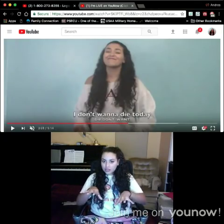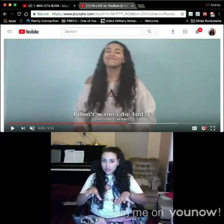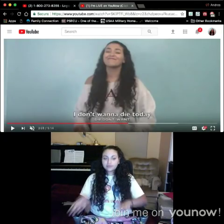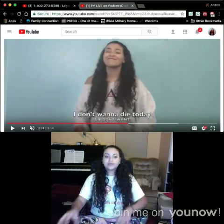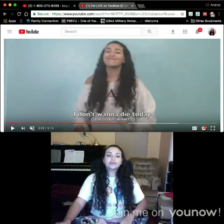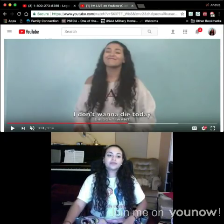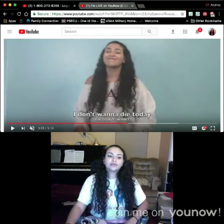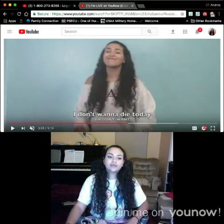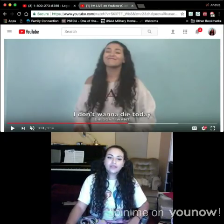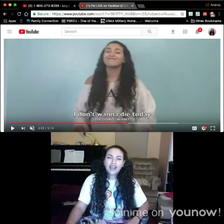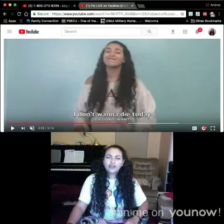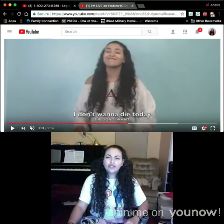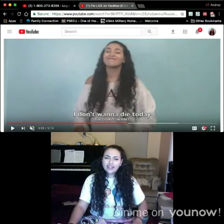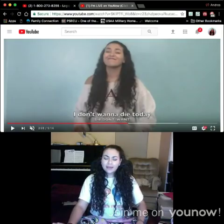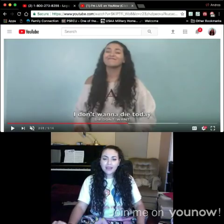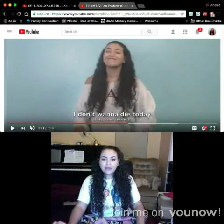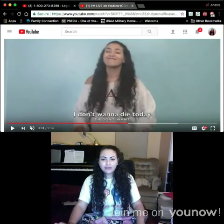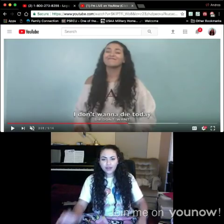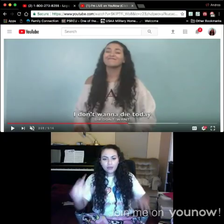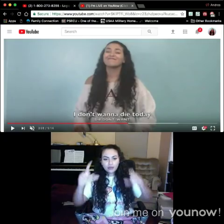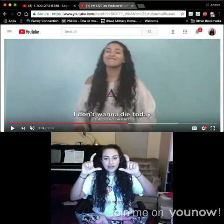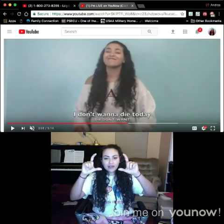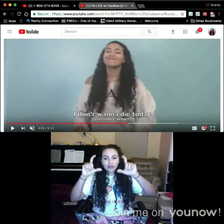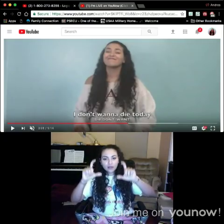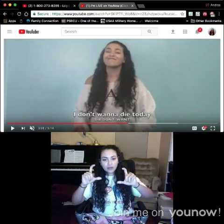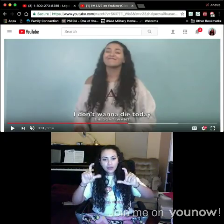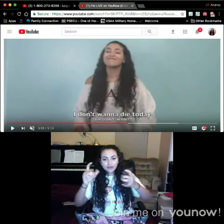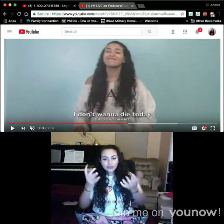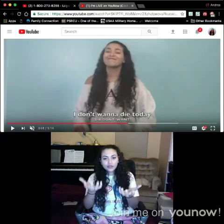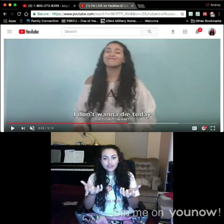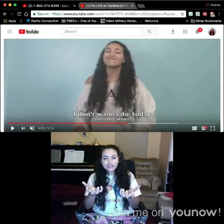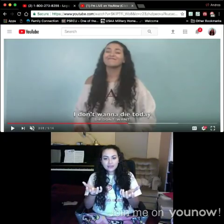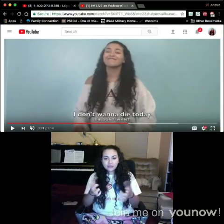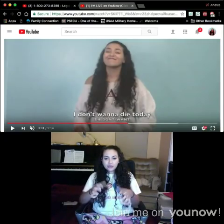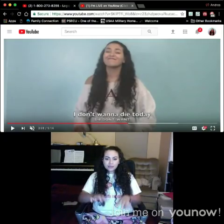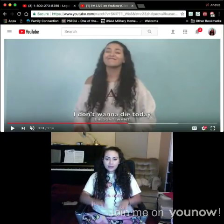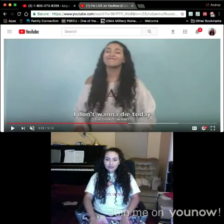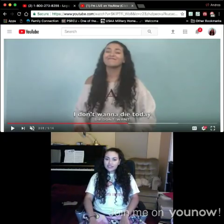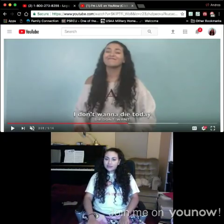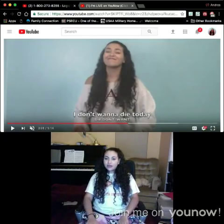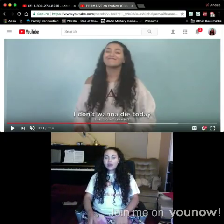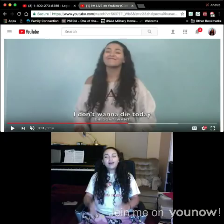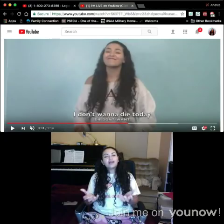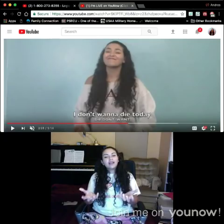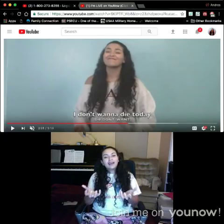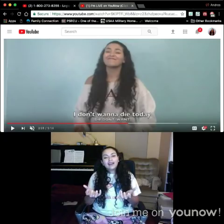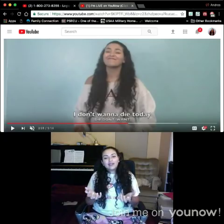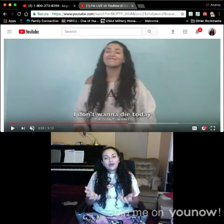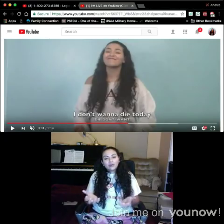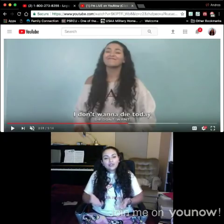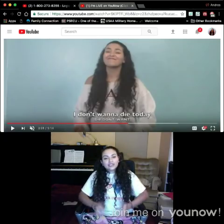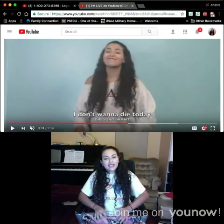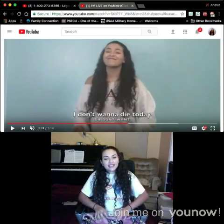want. I regret that my frame wasn't like low enough so you couldn't see me twist my wrist very well.